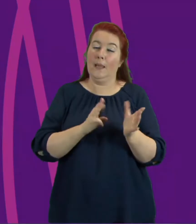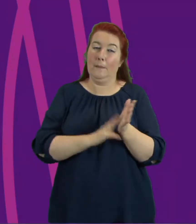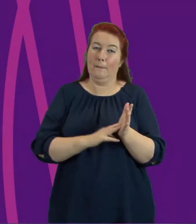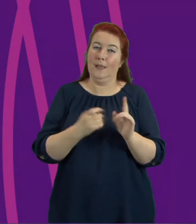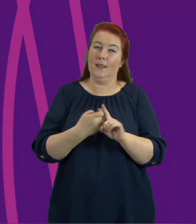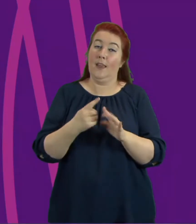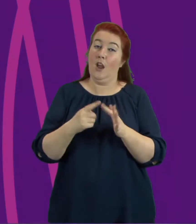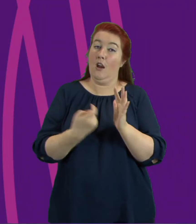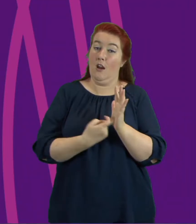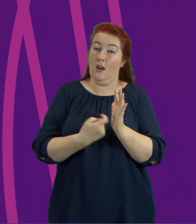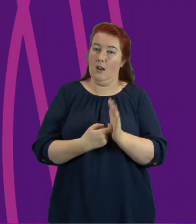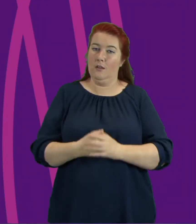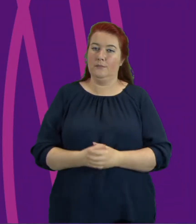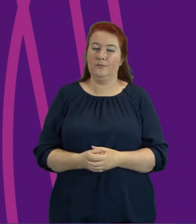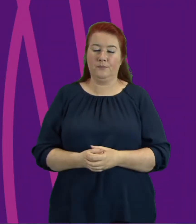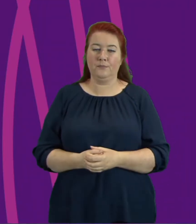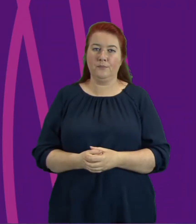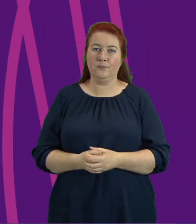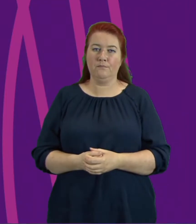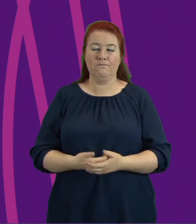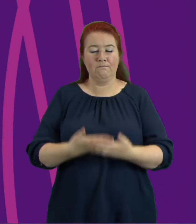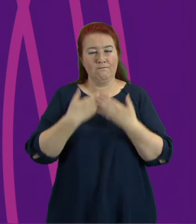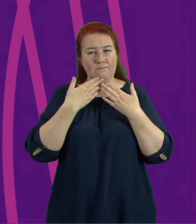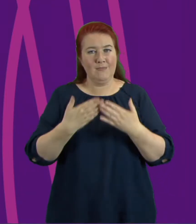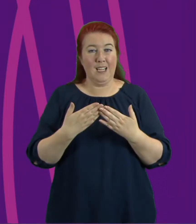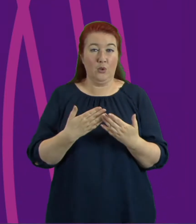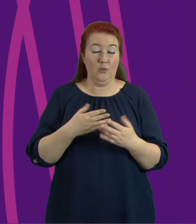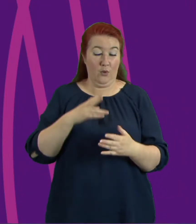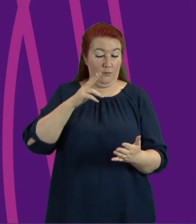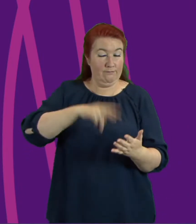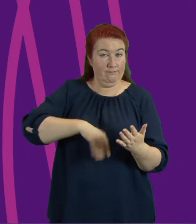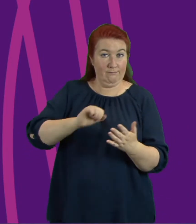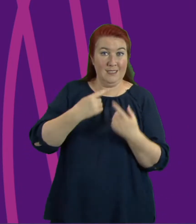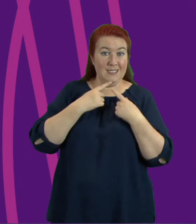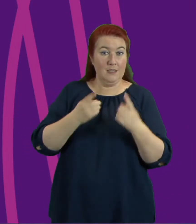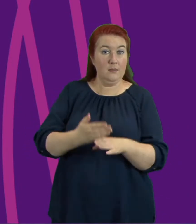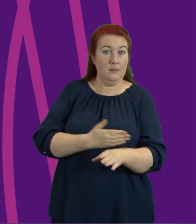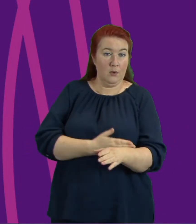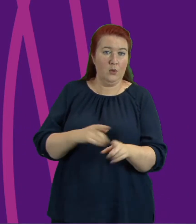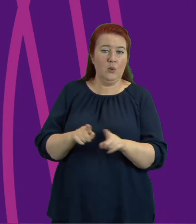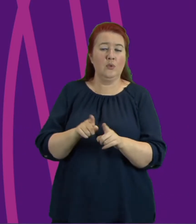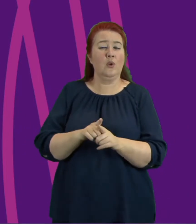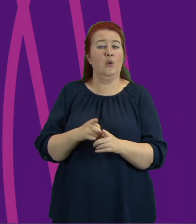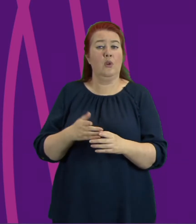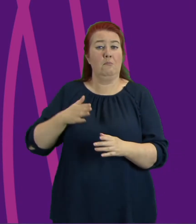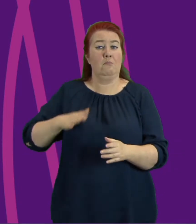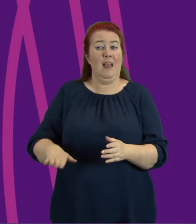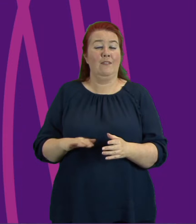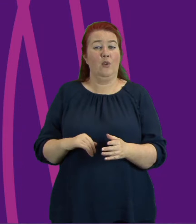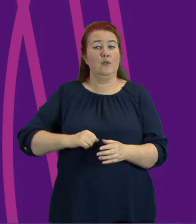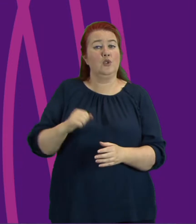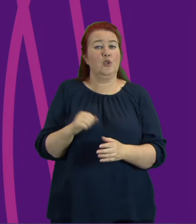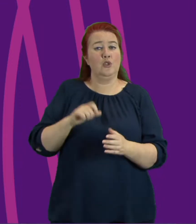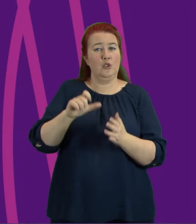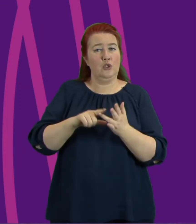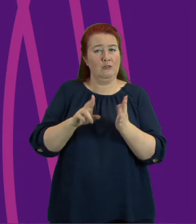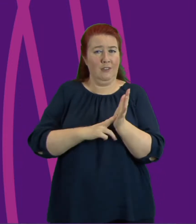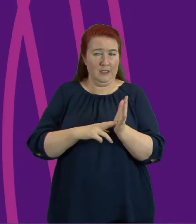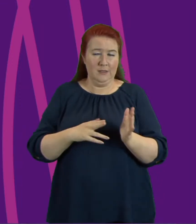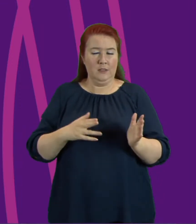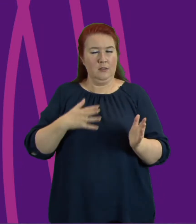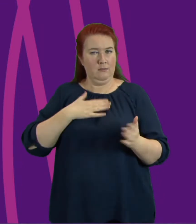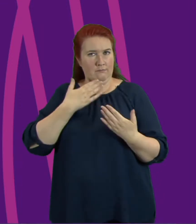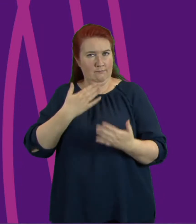Presiding Officer. I thank the Lord Advocate for advance sight of his statement. And I welcome, on behalf of the Scottish Conservatives, the investigation of deaths in care homes and those of